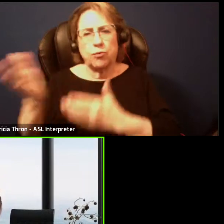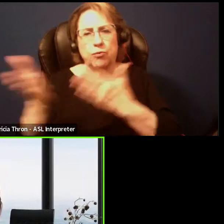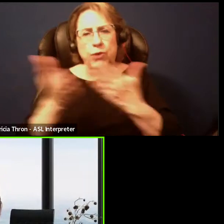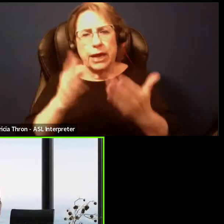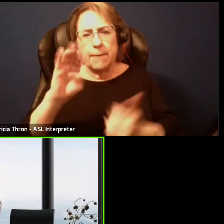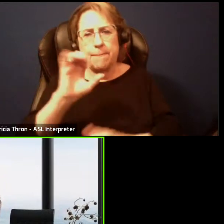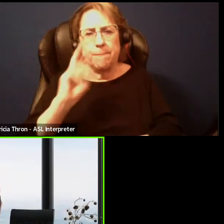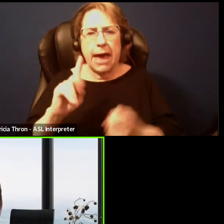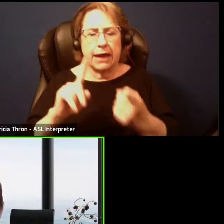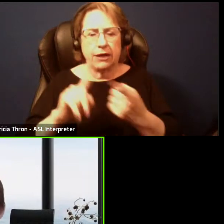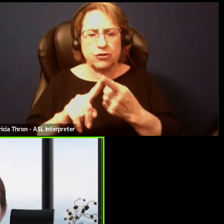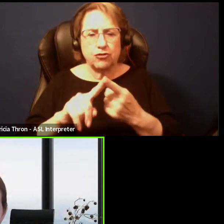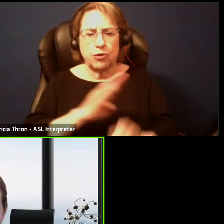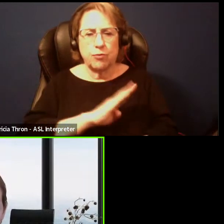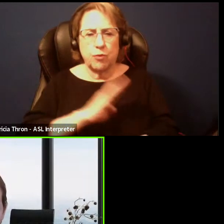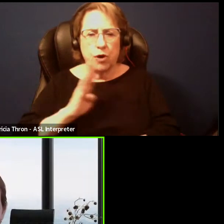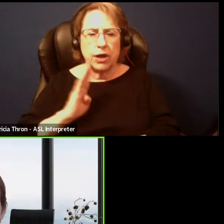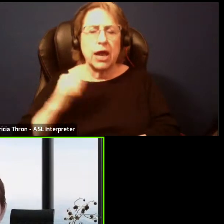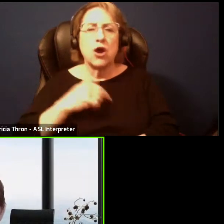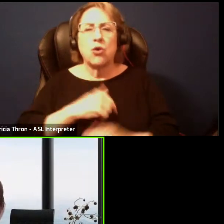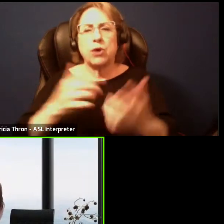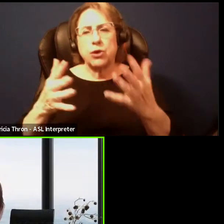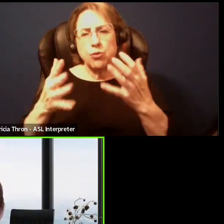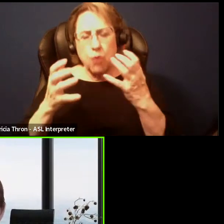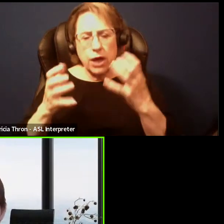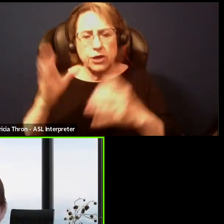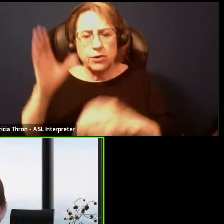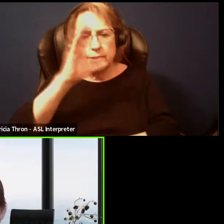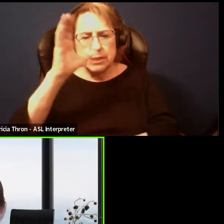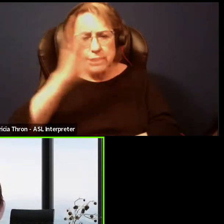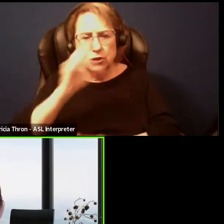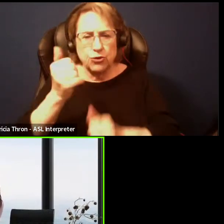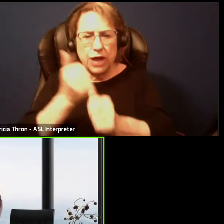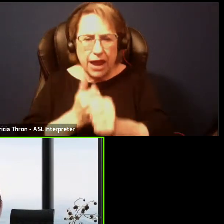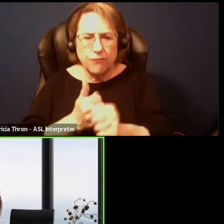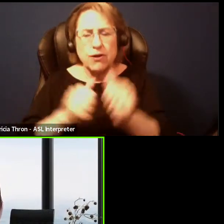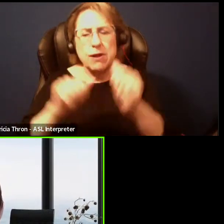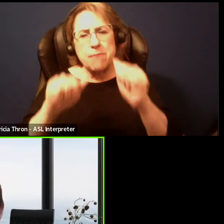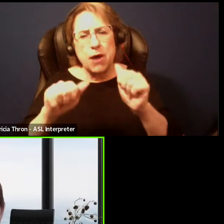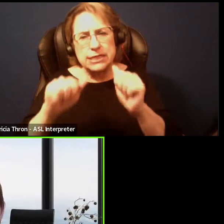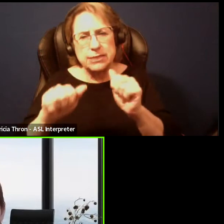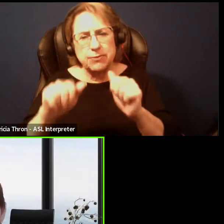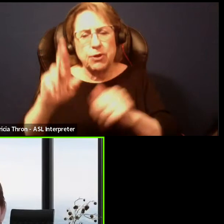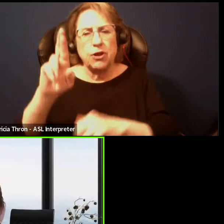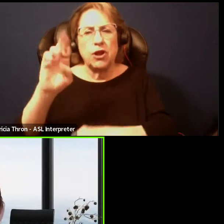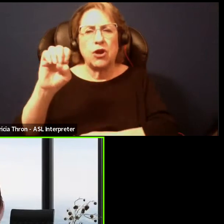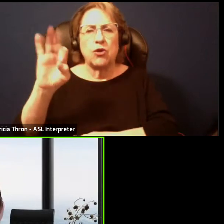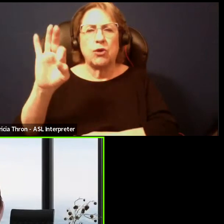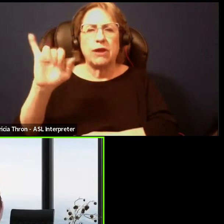every possible refinancing opportunity for the benefit of your taxpayers, which is why we're looking into it at this point.